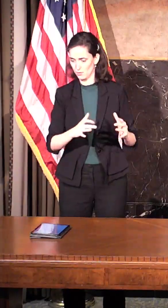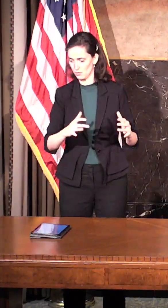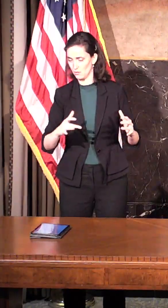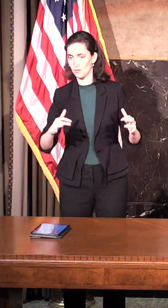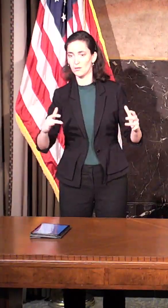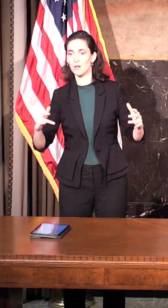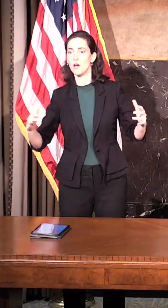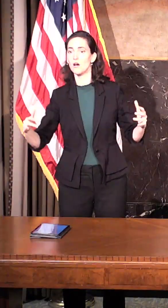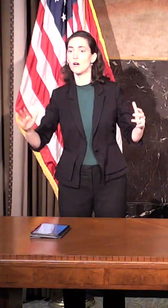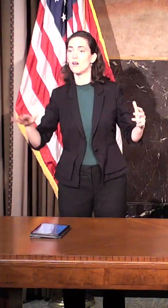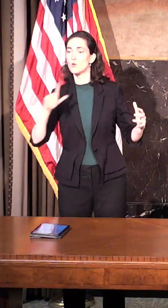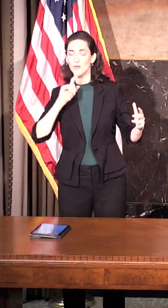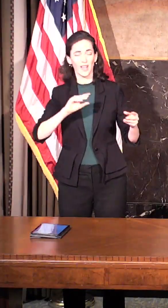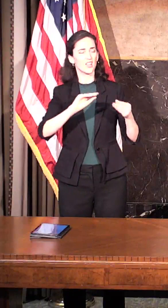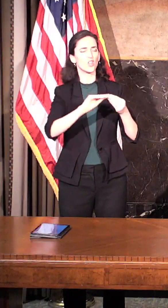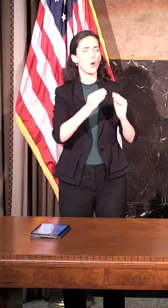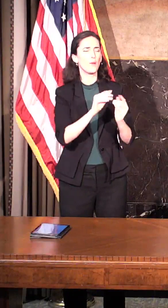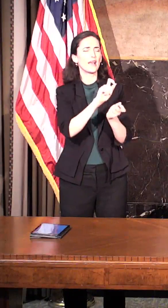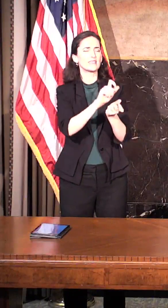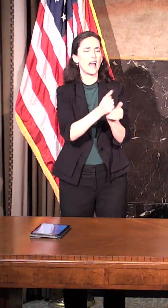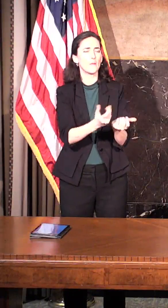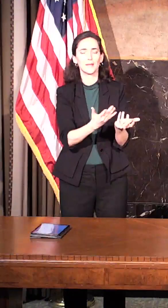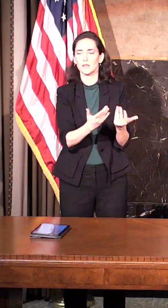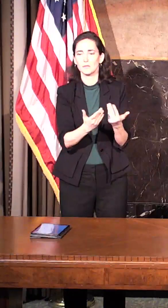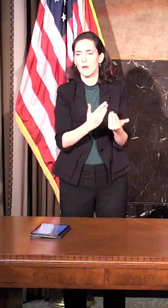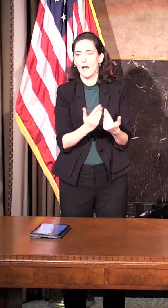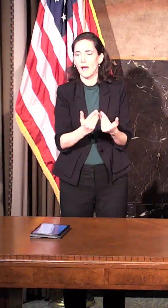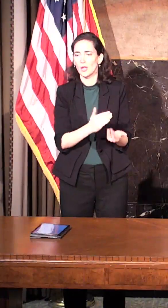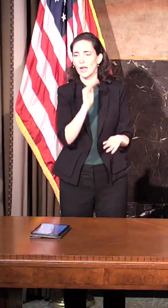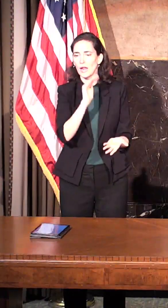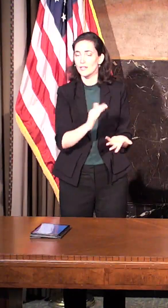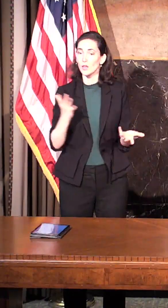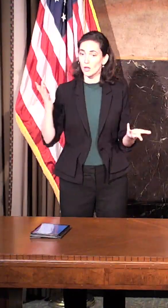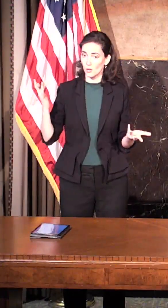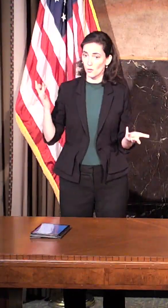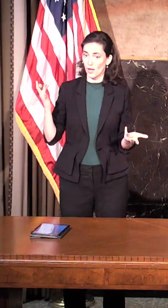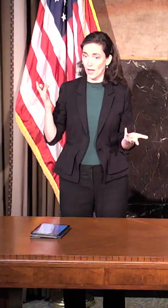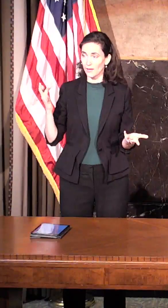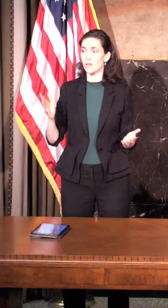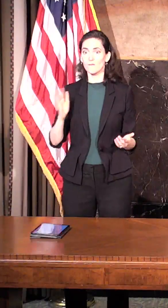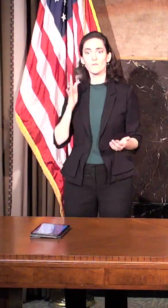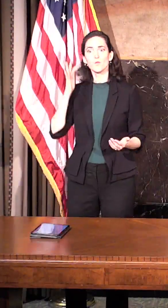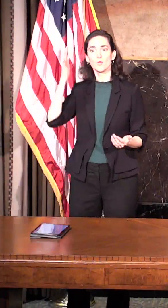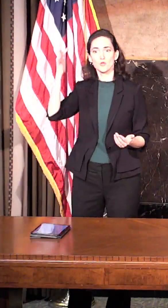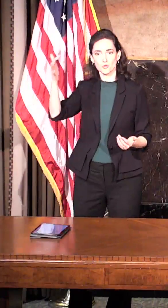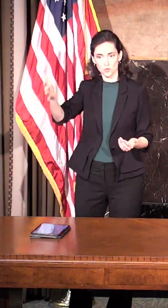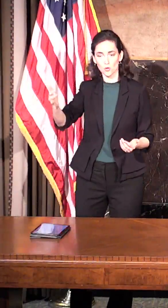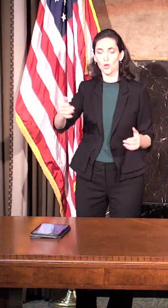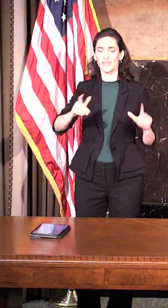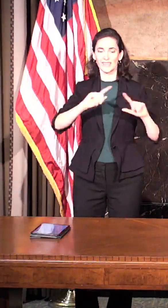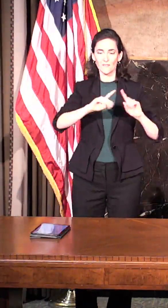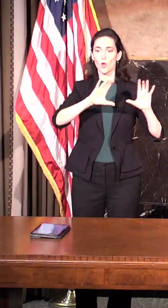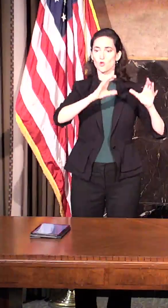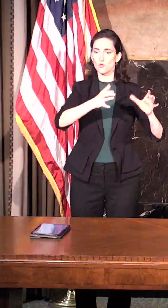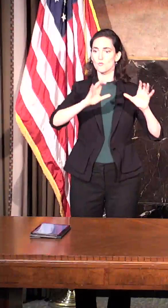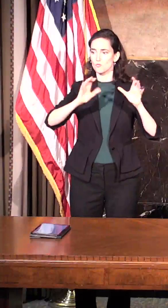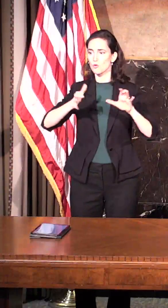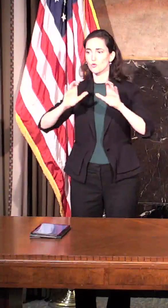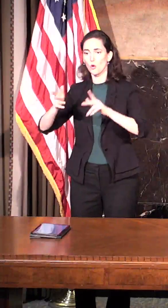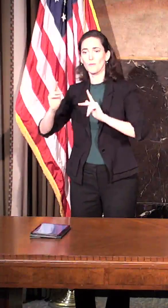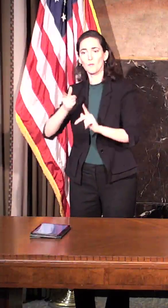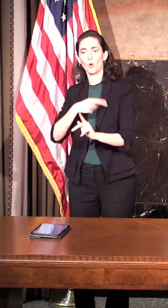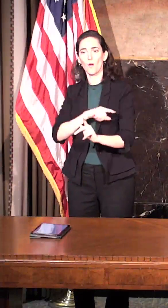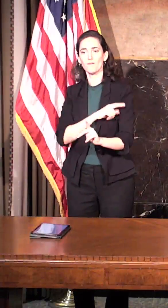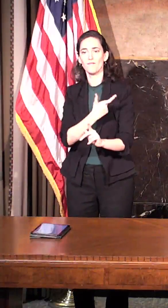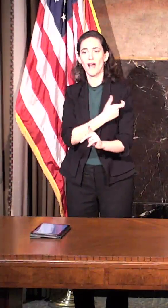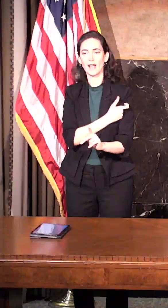those numbers are, because more and more individuals in future eligible categories are getting vaccinated because